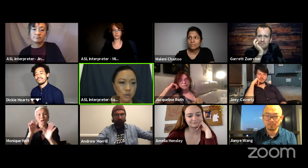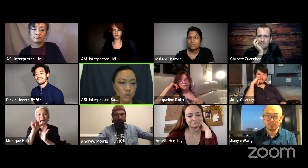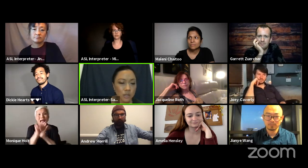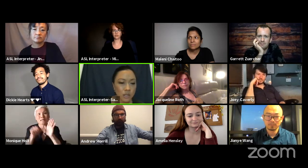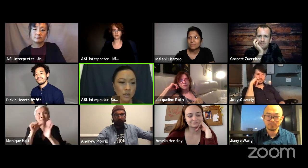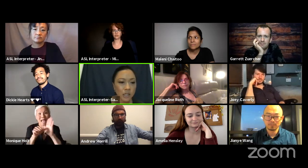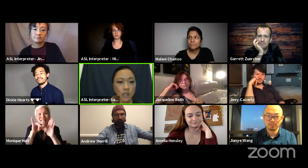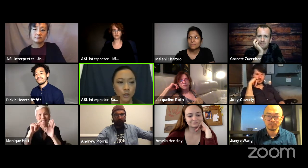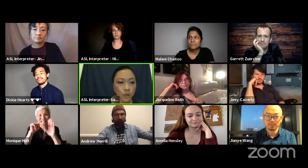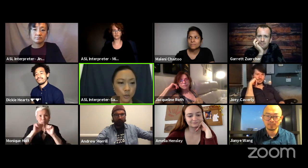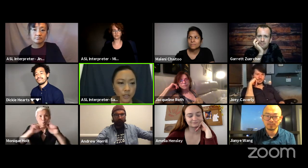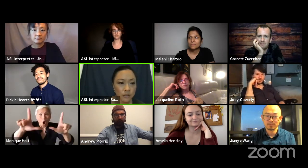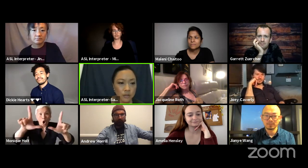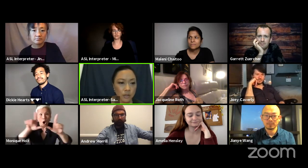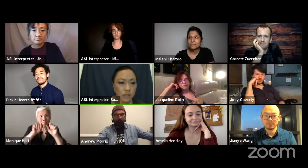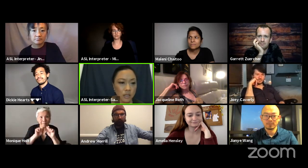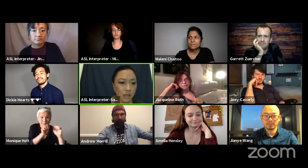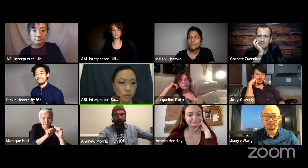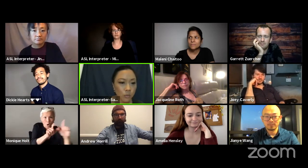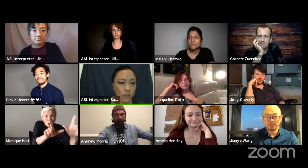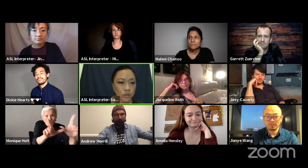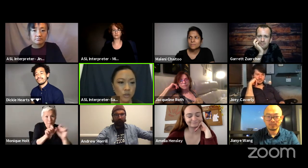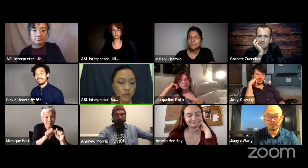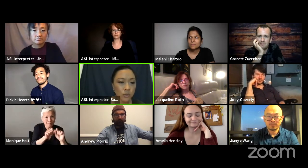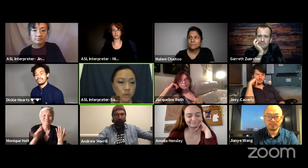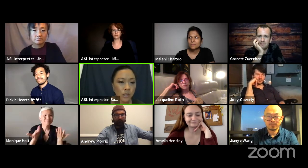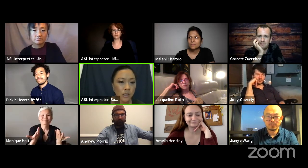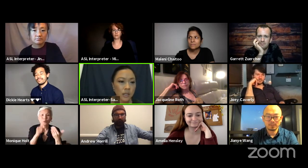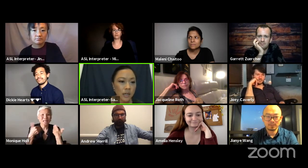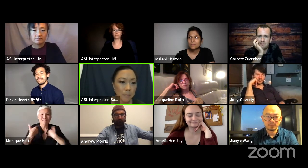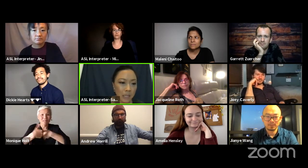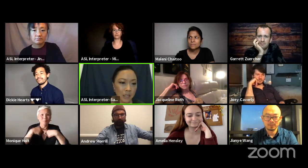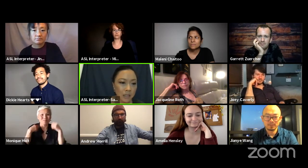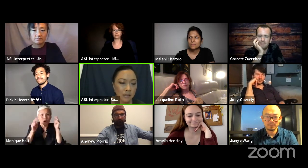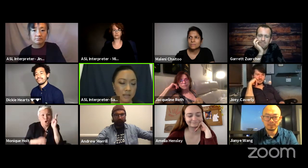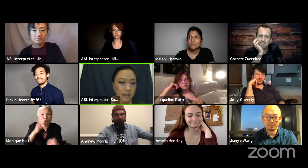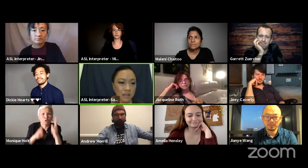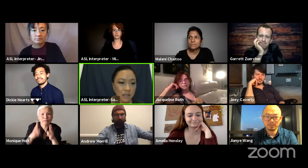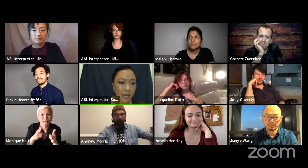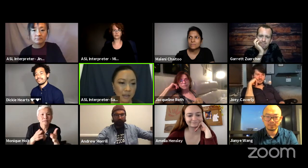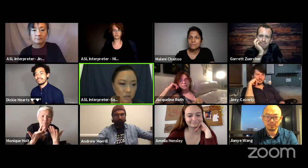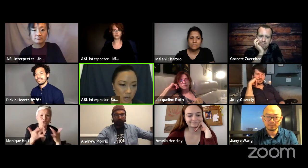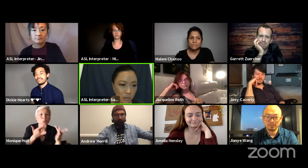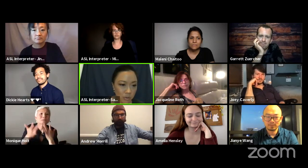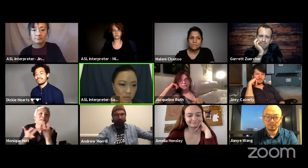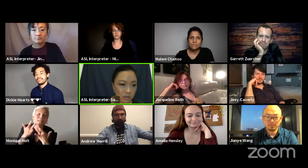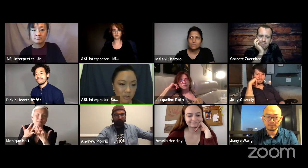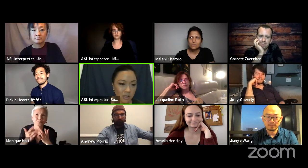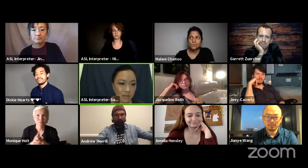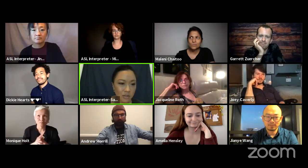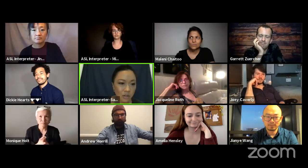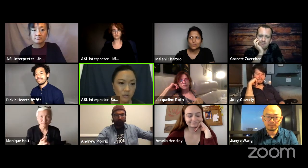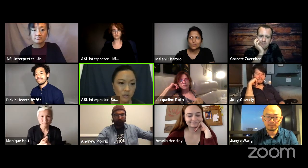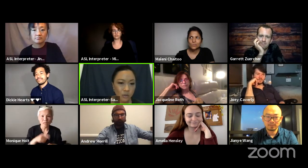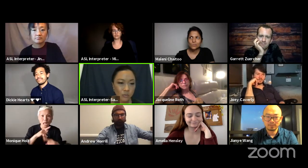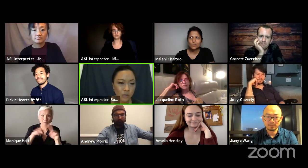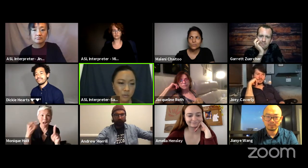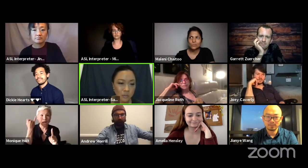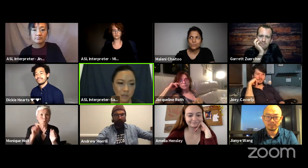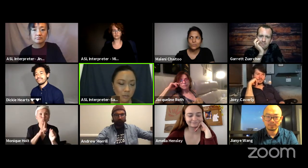use color coding to indicate which two meanings had the same hand shape. And so, you know, that was something that we